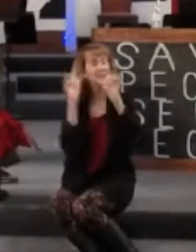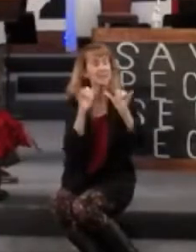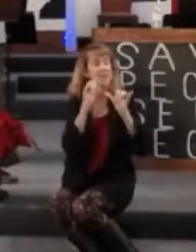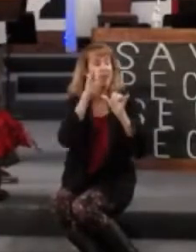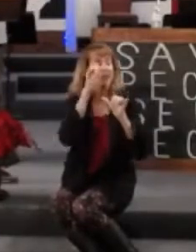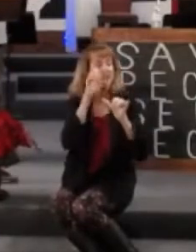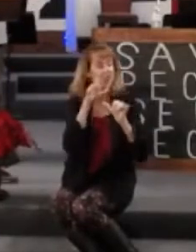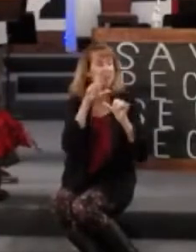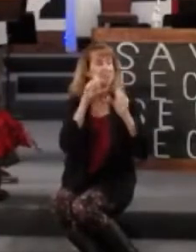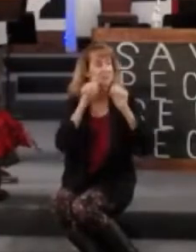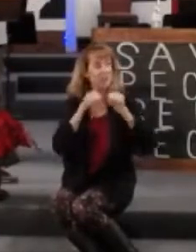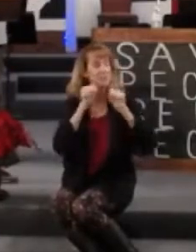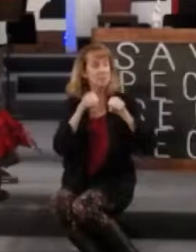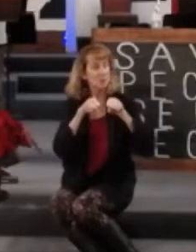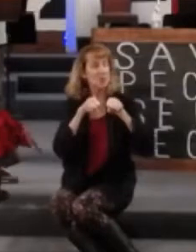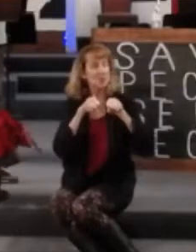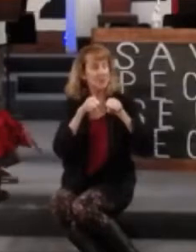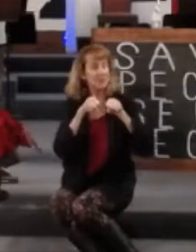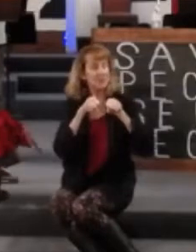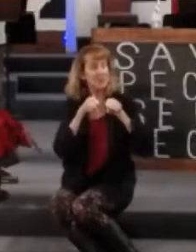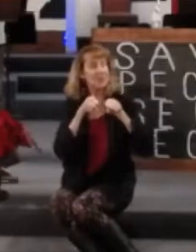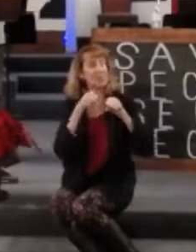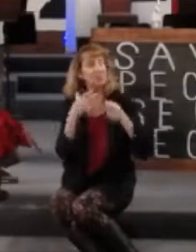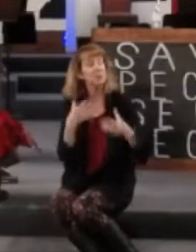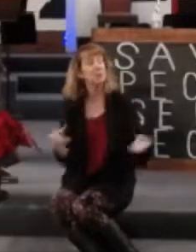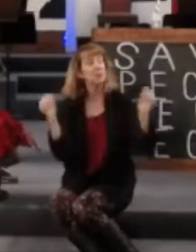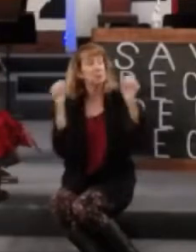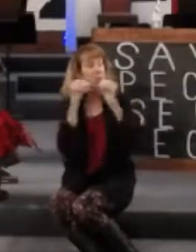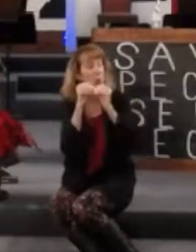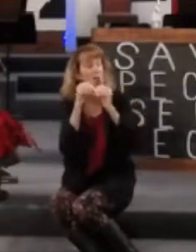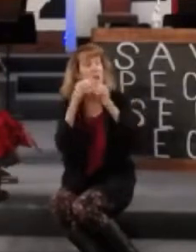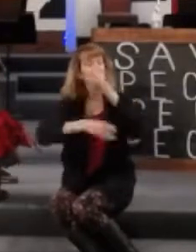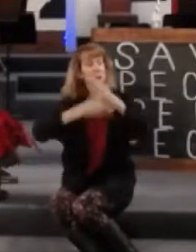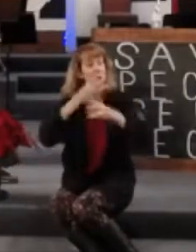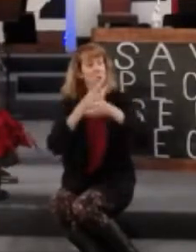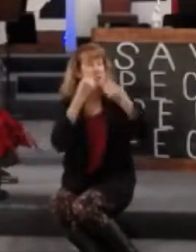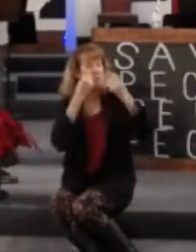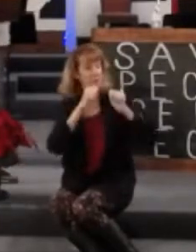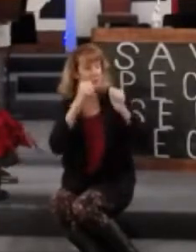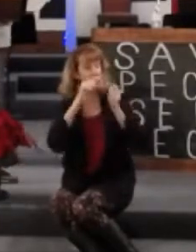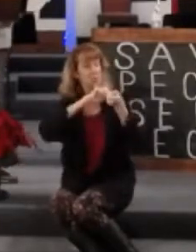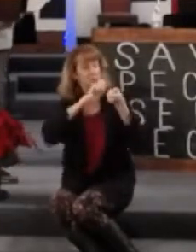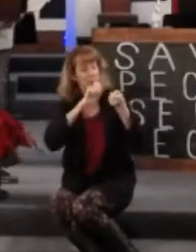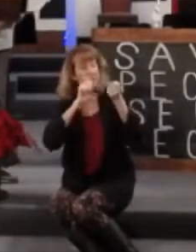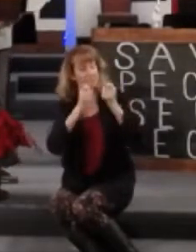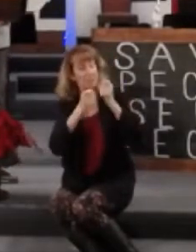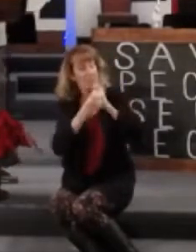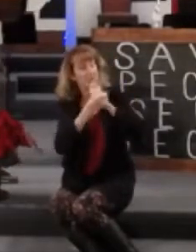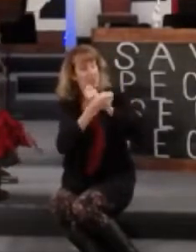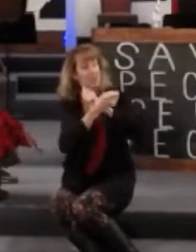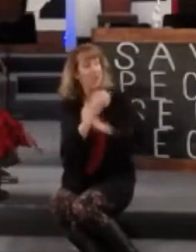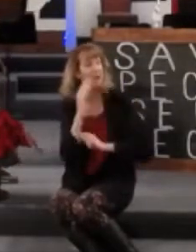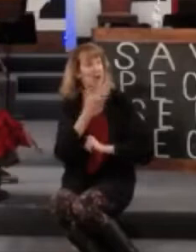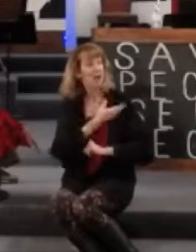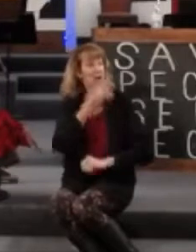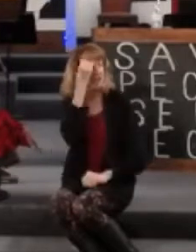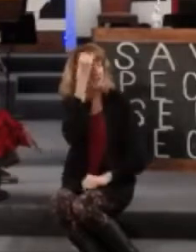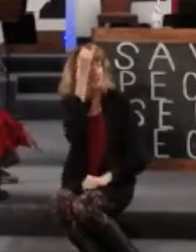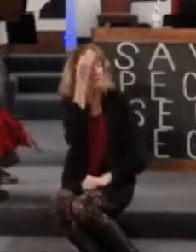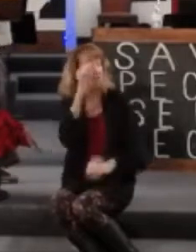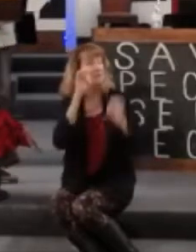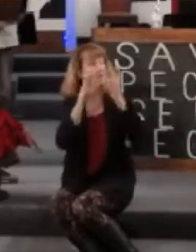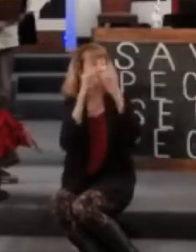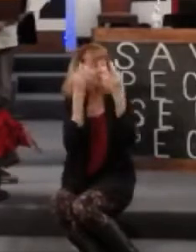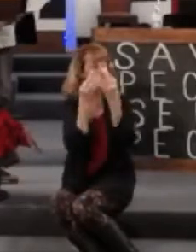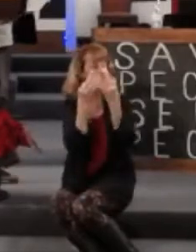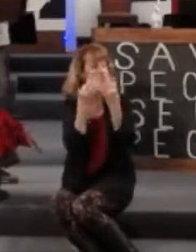possible. So even though the world has been trying to change our idea of what forms the ideal family, God's